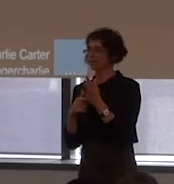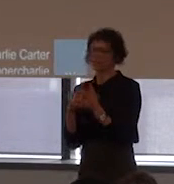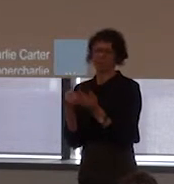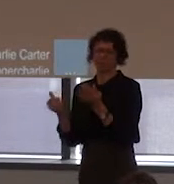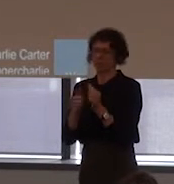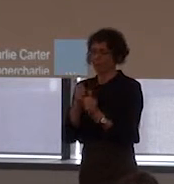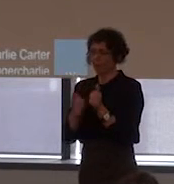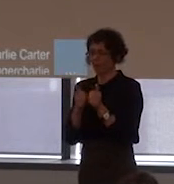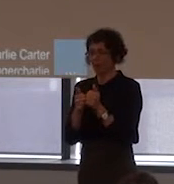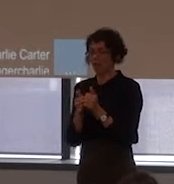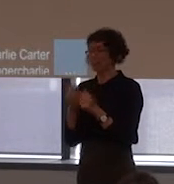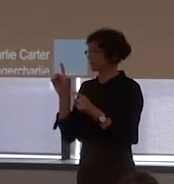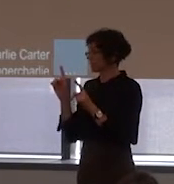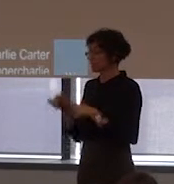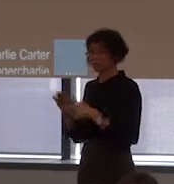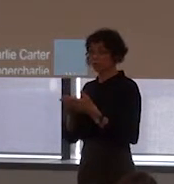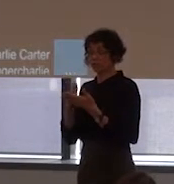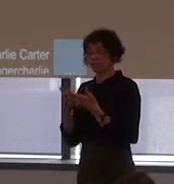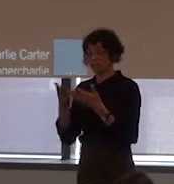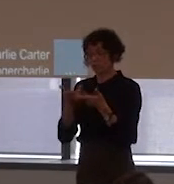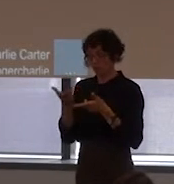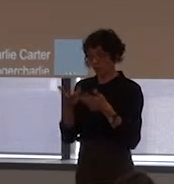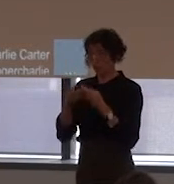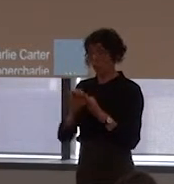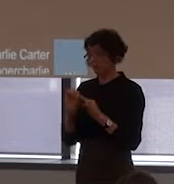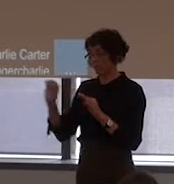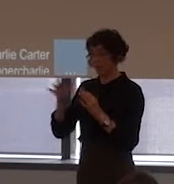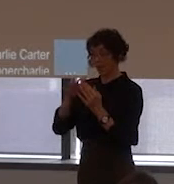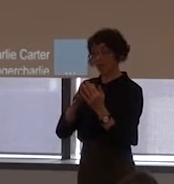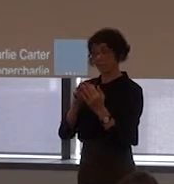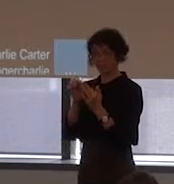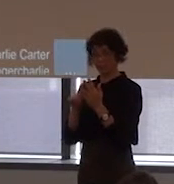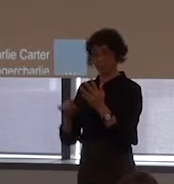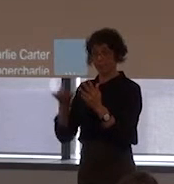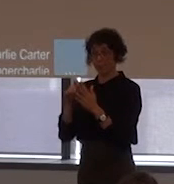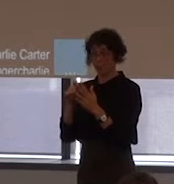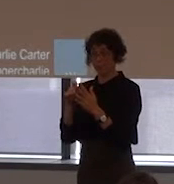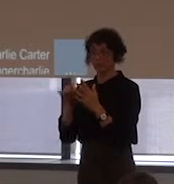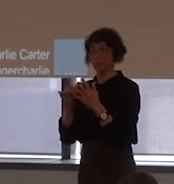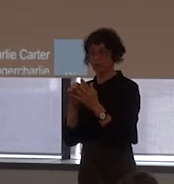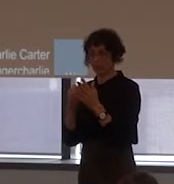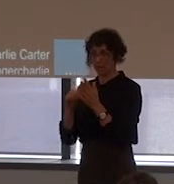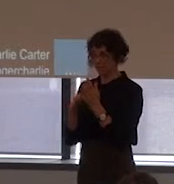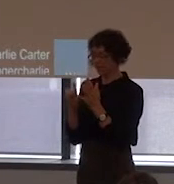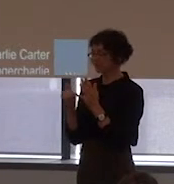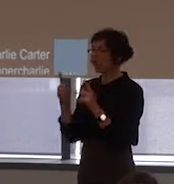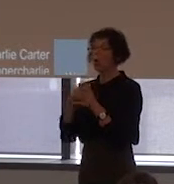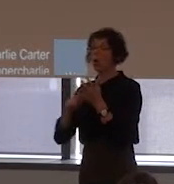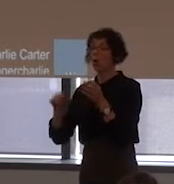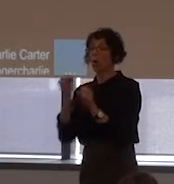their transcription services of their podcast, as you can see there, in, when was it?